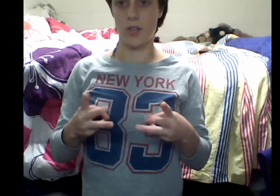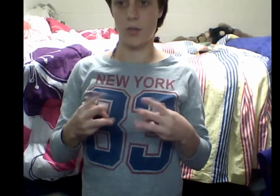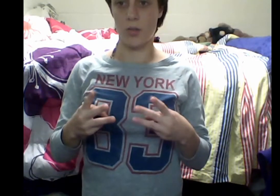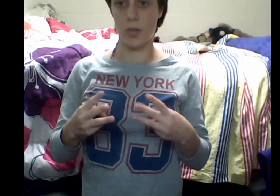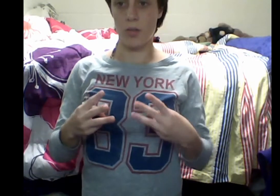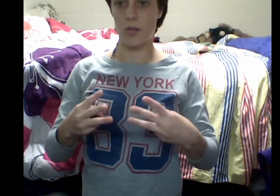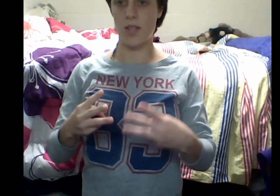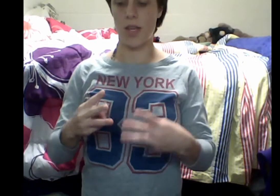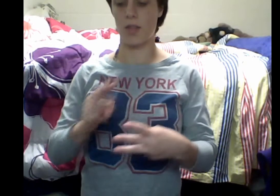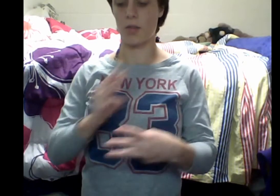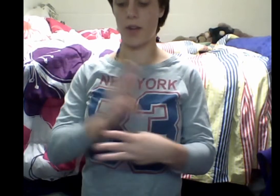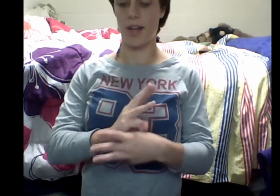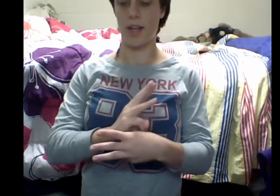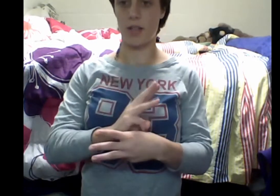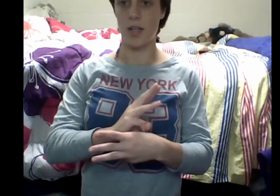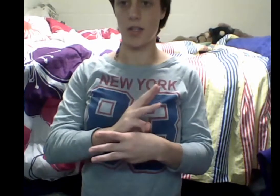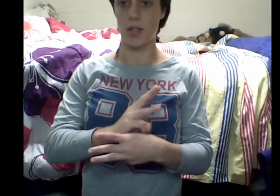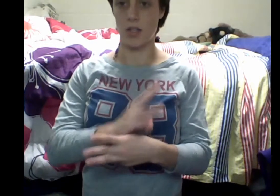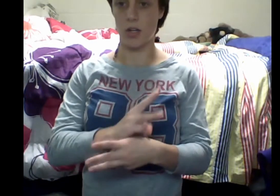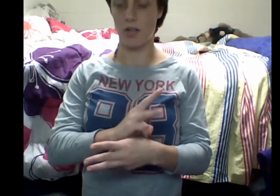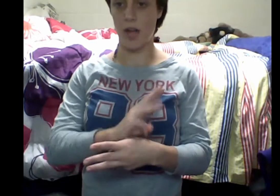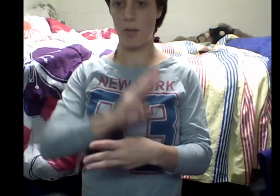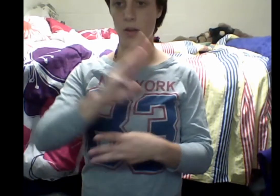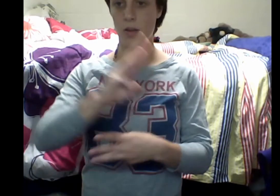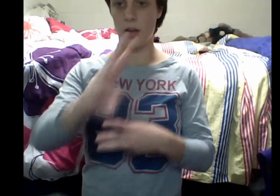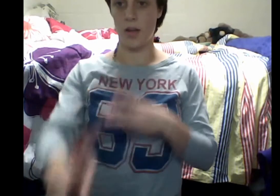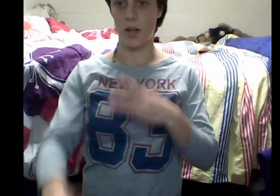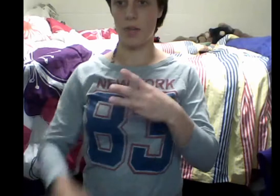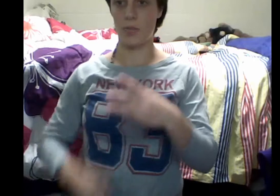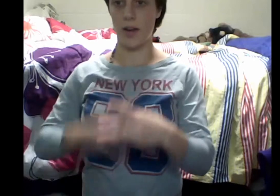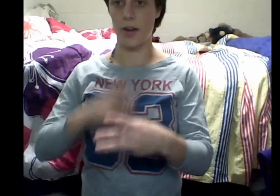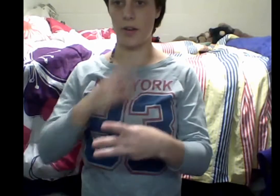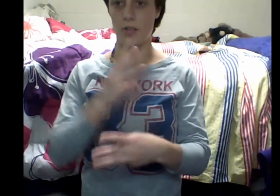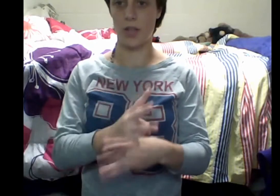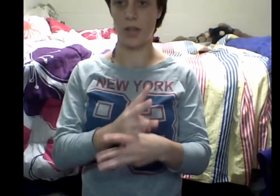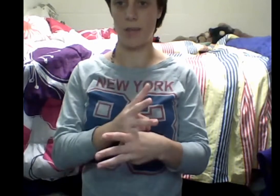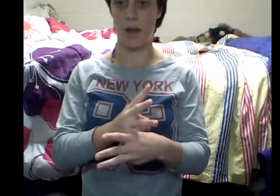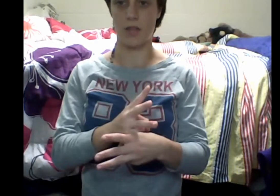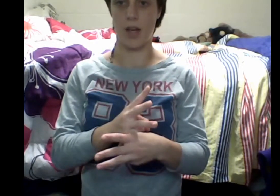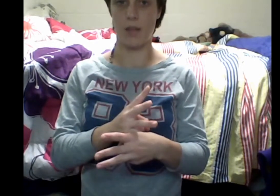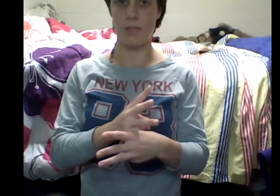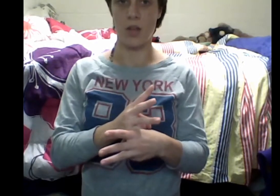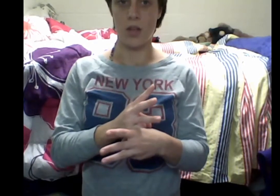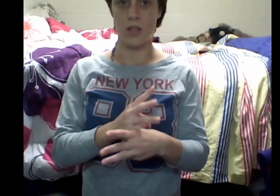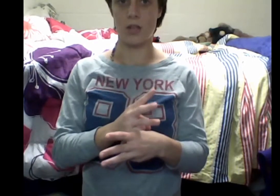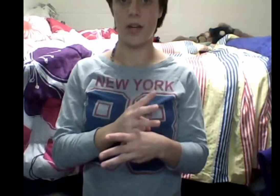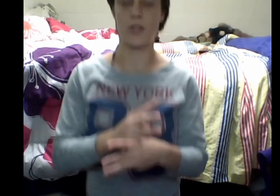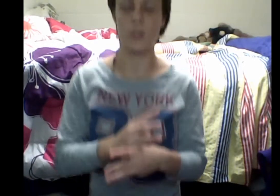two W's, and the right hand is going to start on top and come around and land back on top. So light unto the